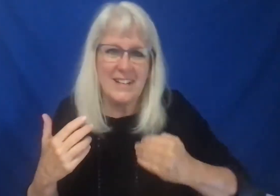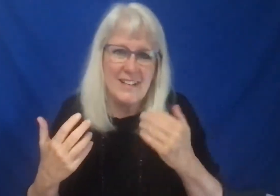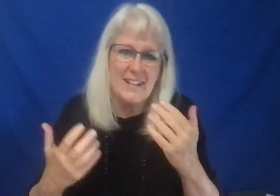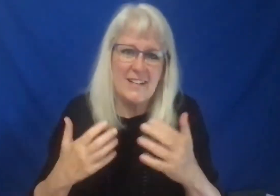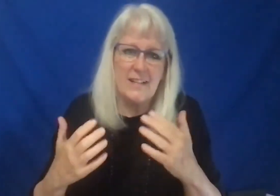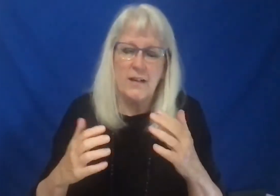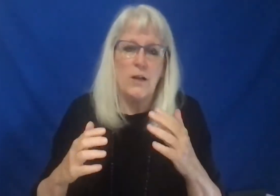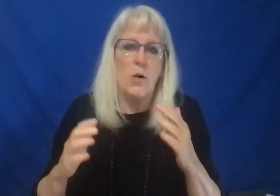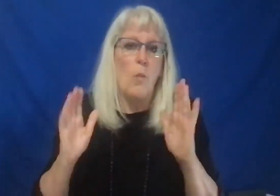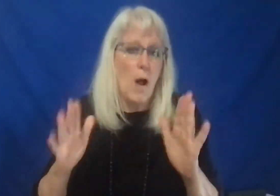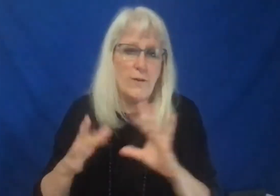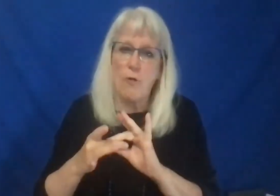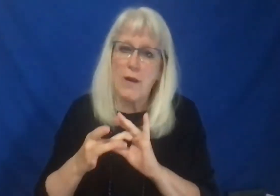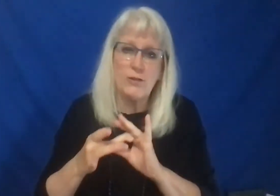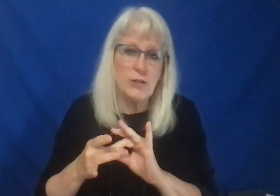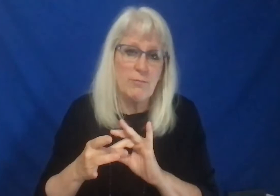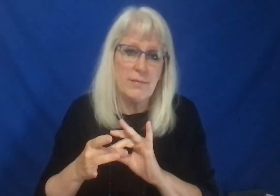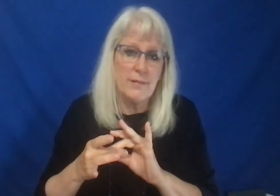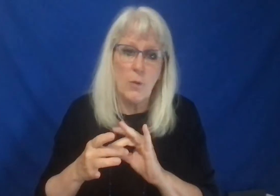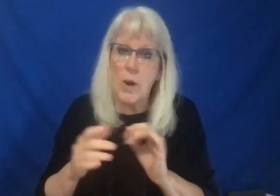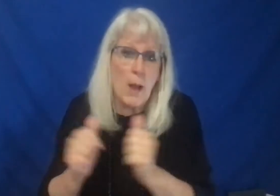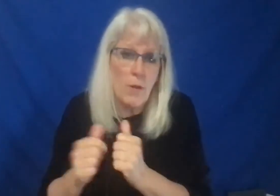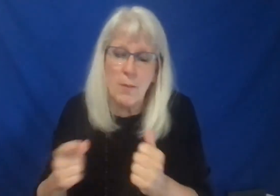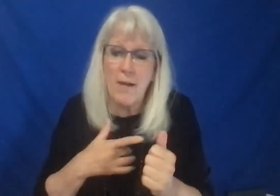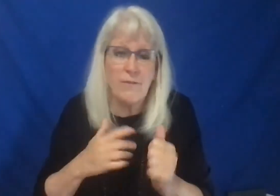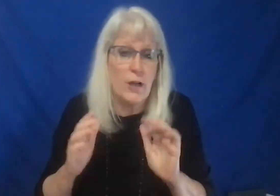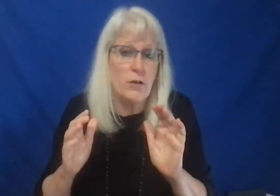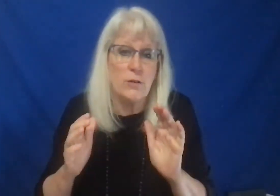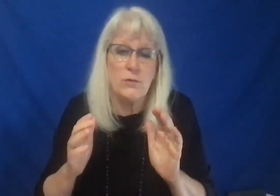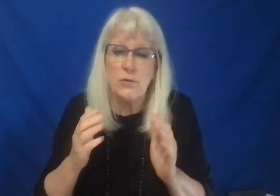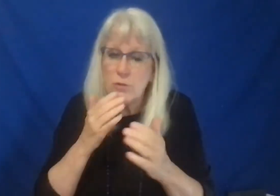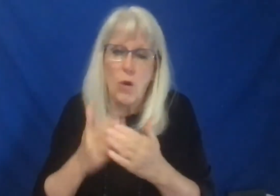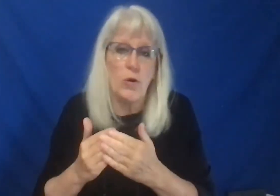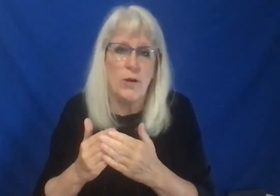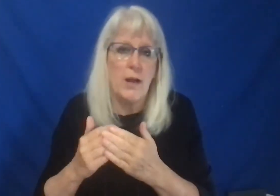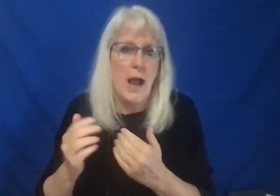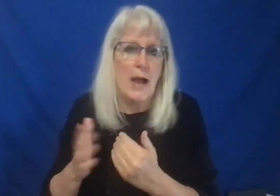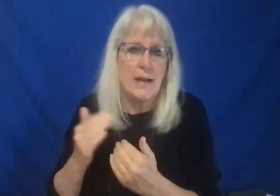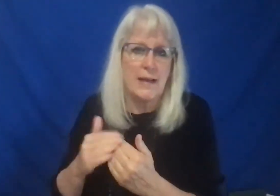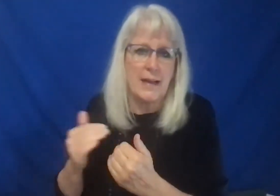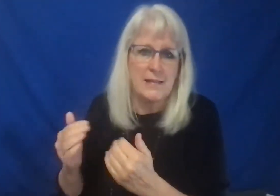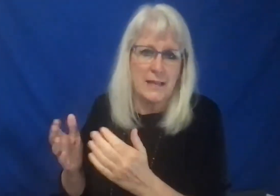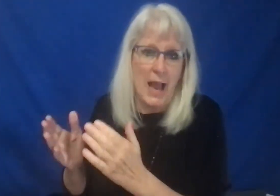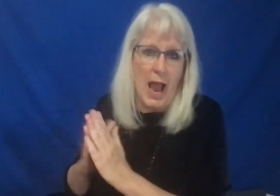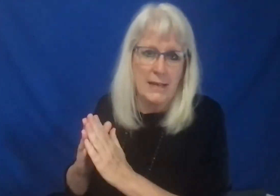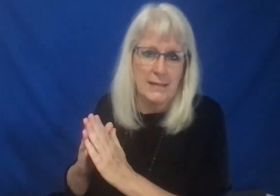tremendous relationship and I feel so good when I'm with him, and I could easily ask him to import all those good feelings into